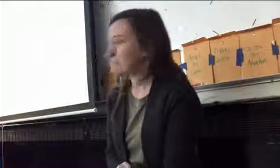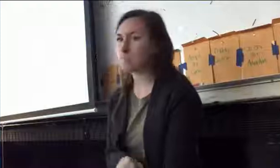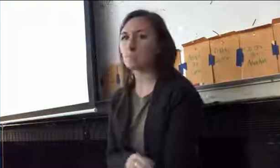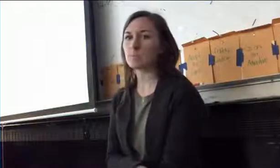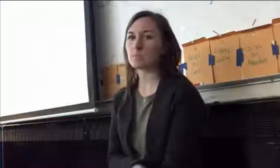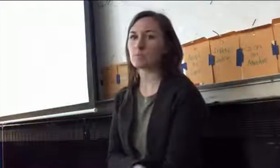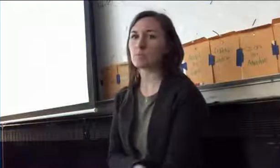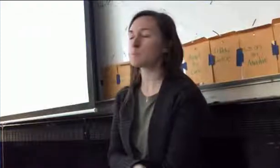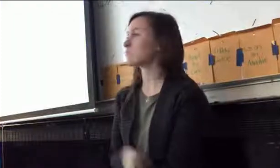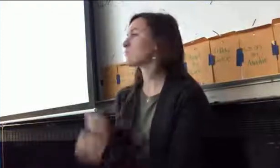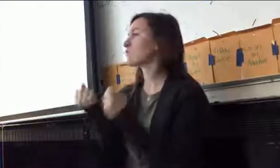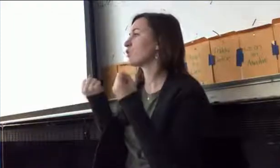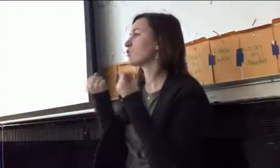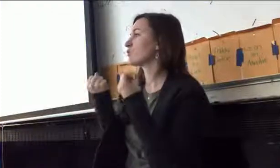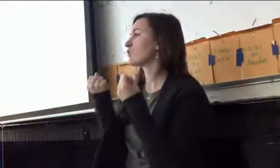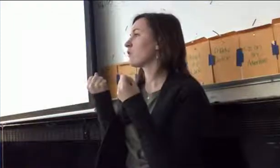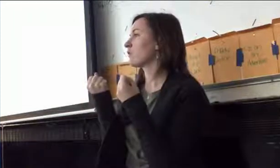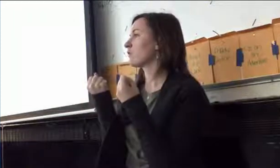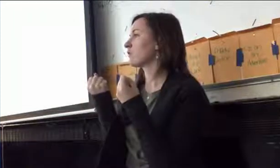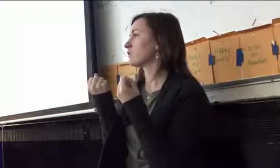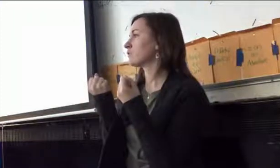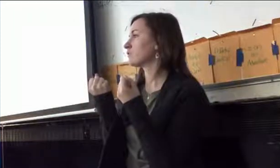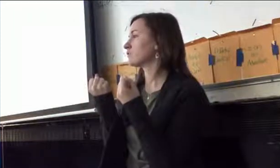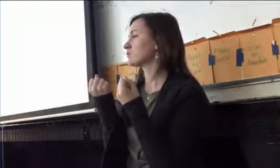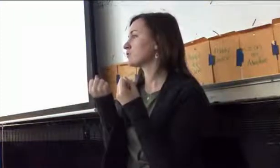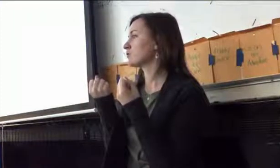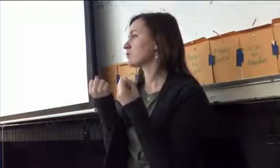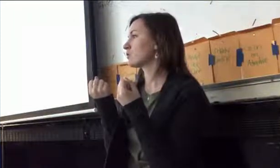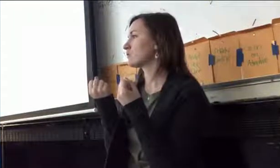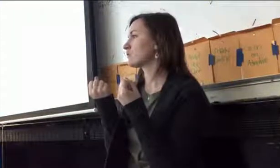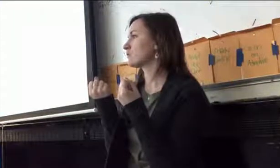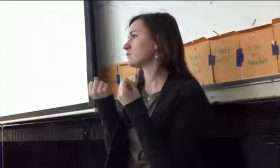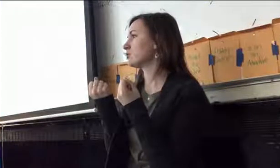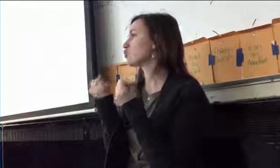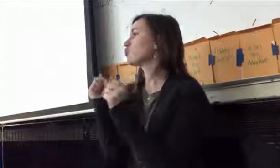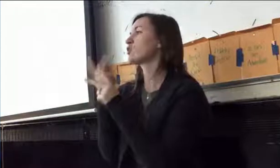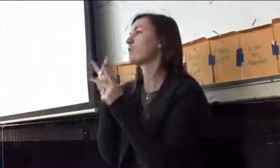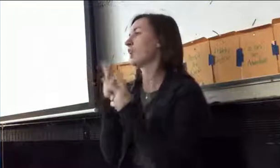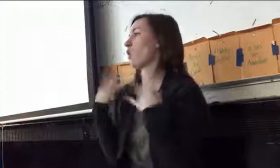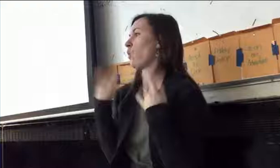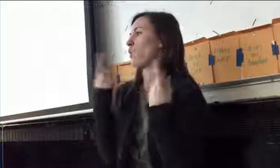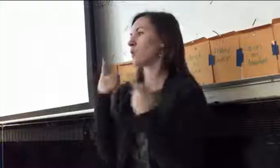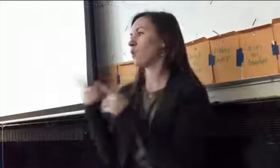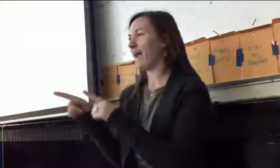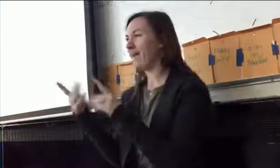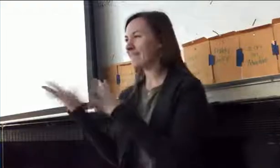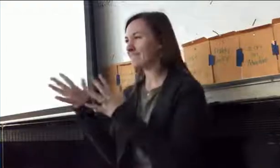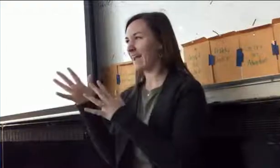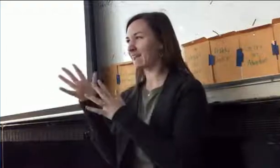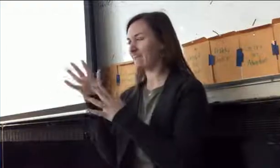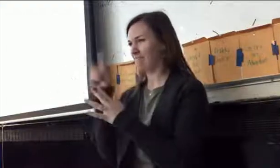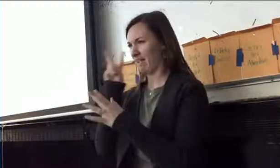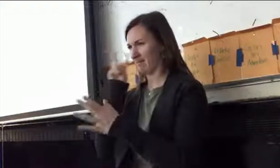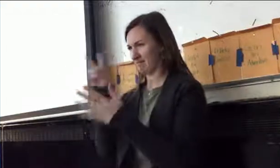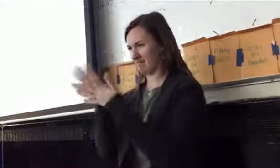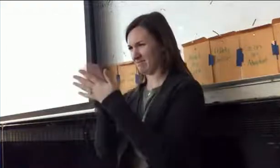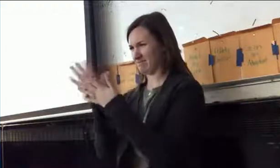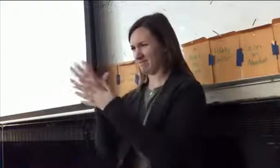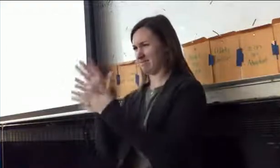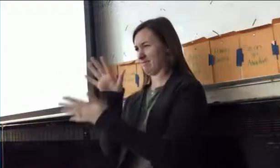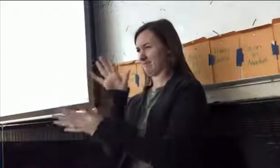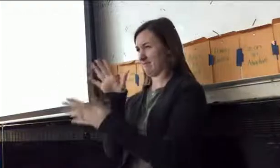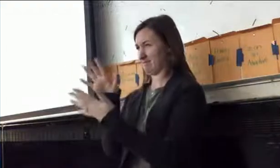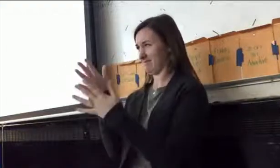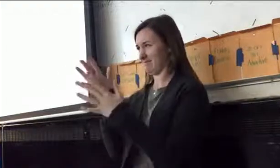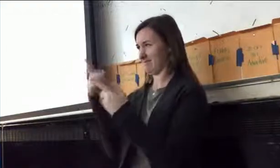figure out what's going on in this picture. And I will say it's a slight optical illusion. So it's a little bit